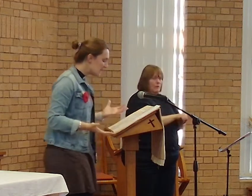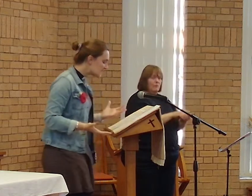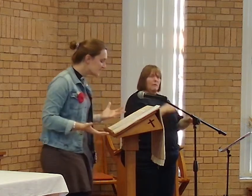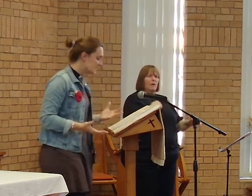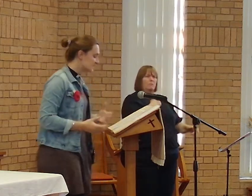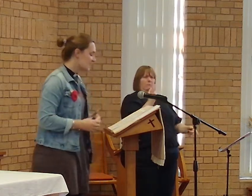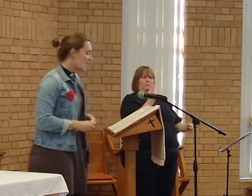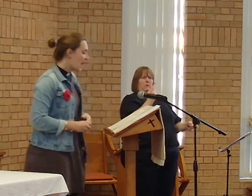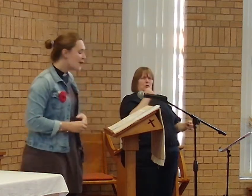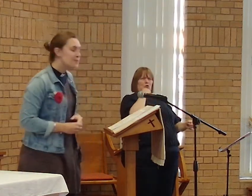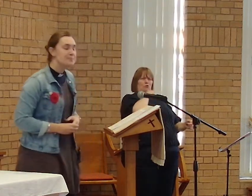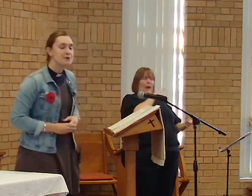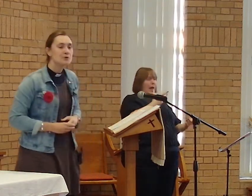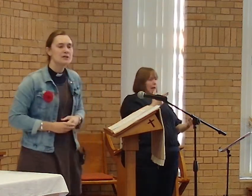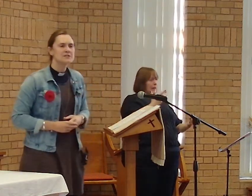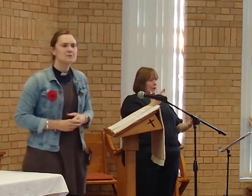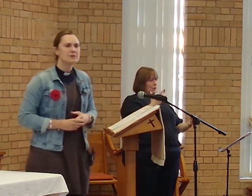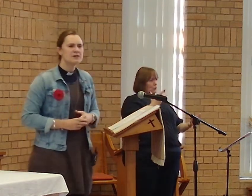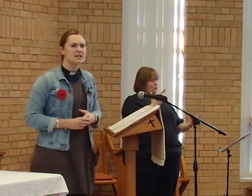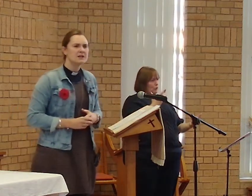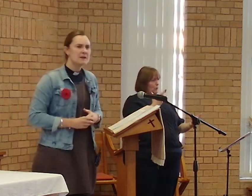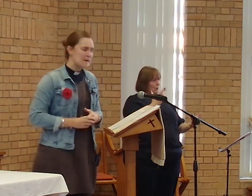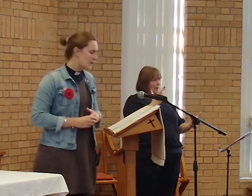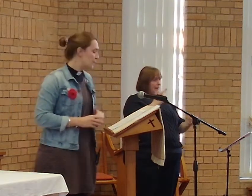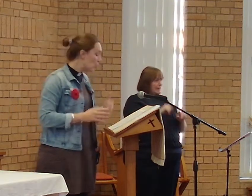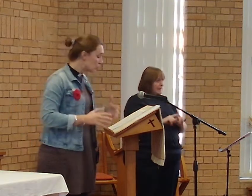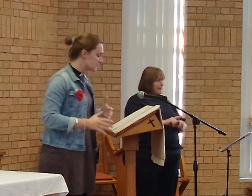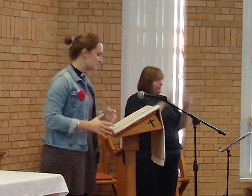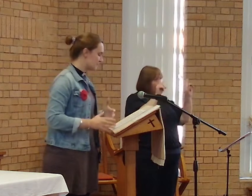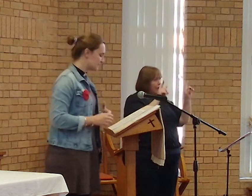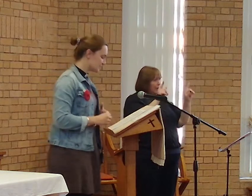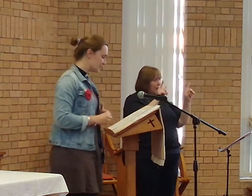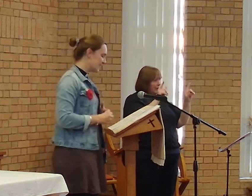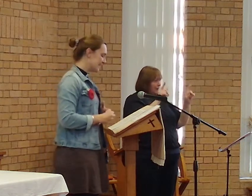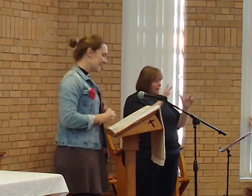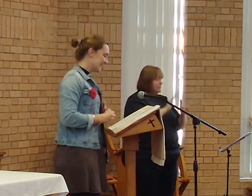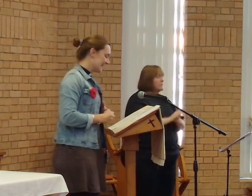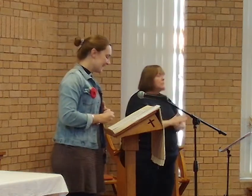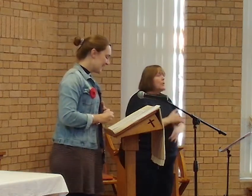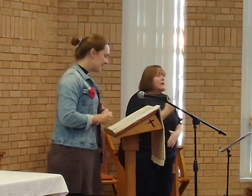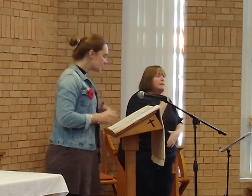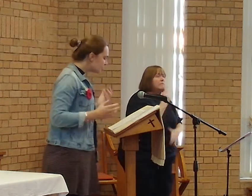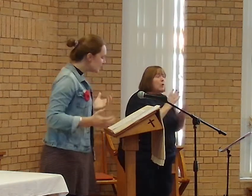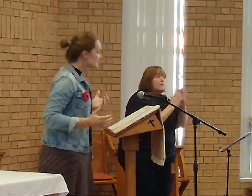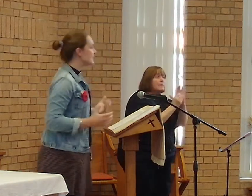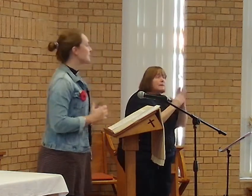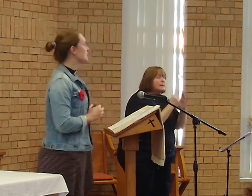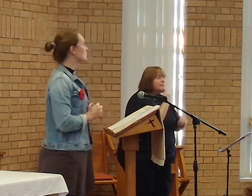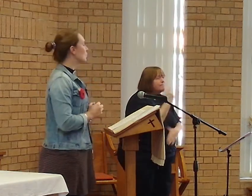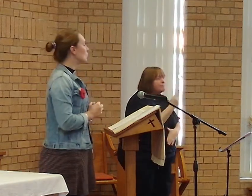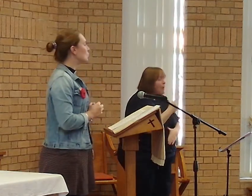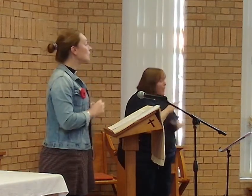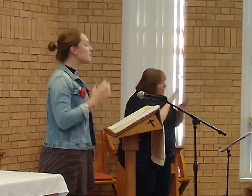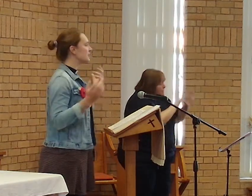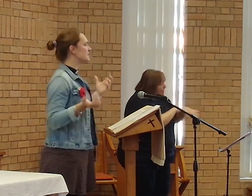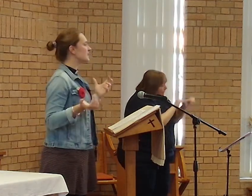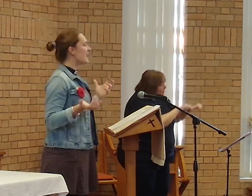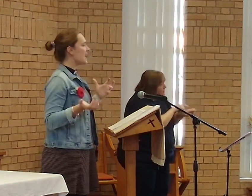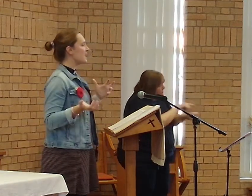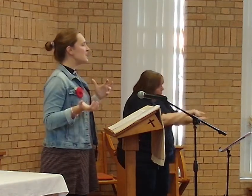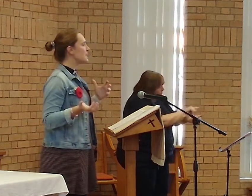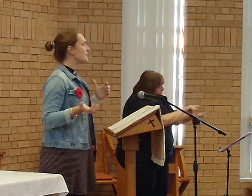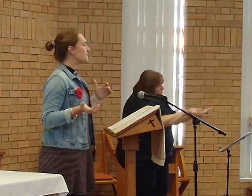So, blessed are the pure in spirit, are the poor in spirit, sorry. And that's funny, isn't it? Because we